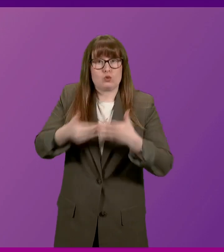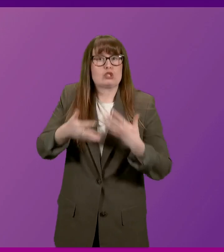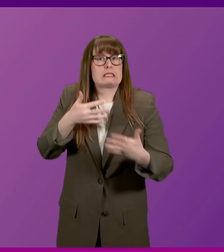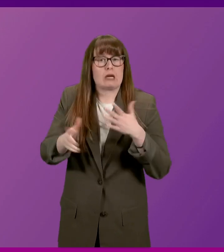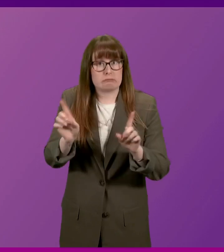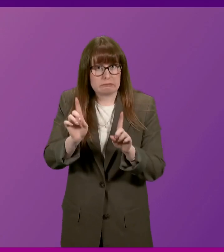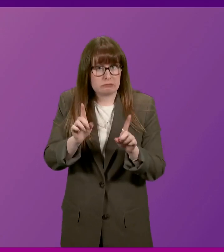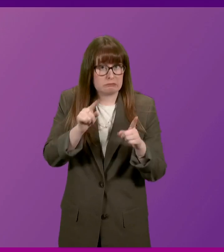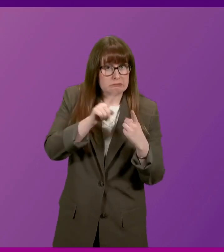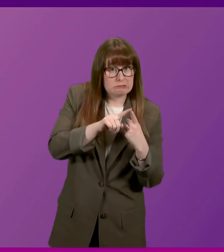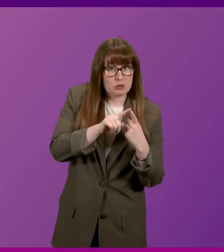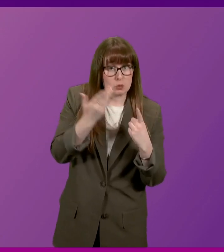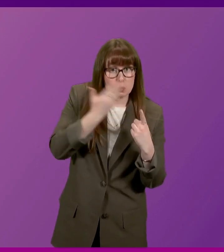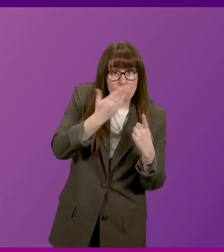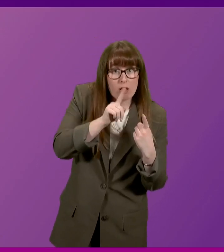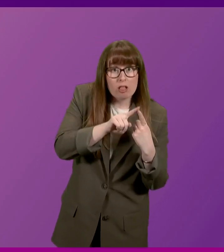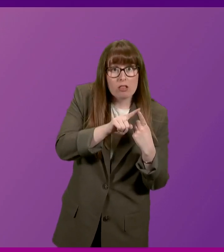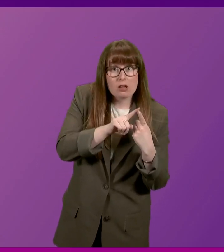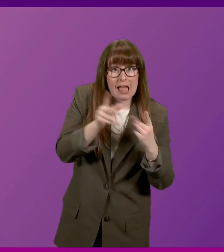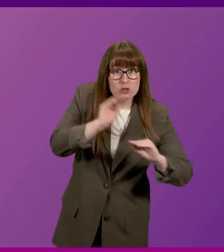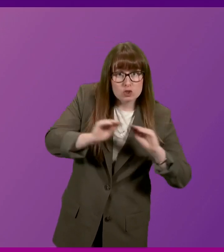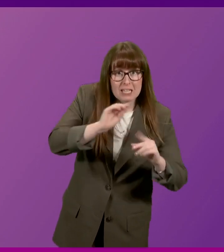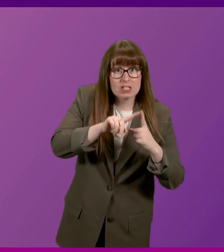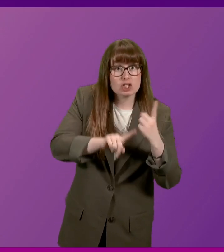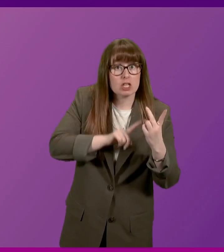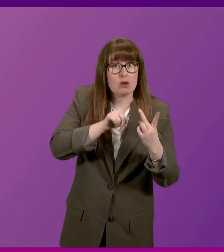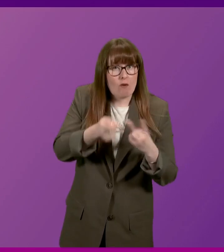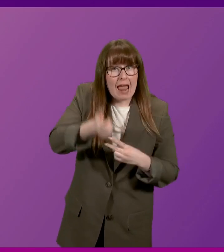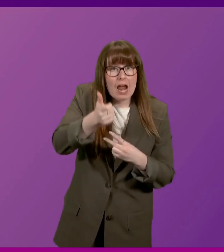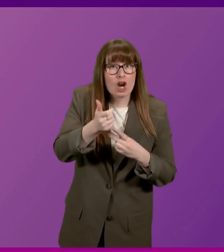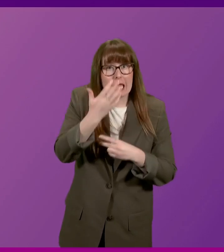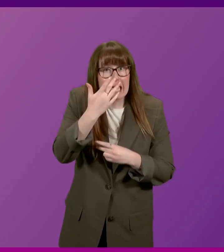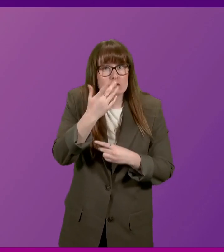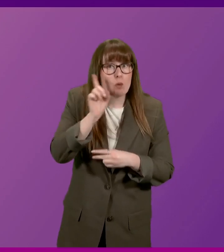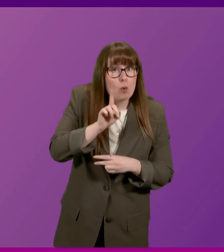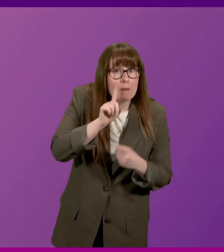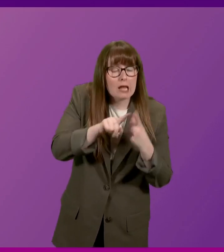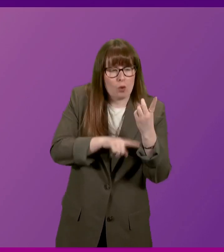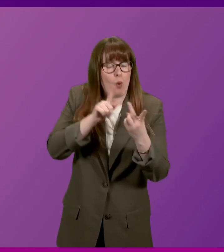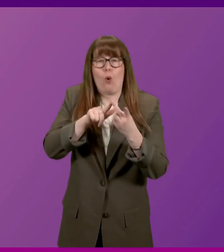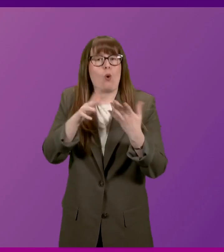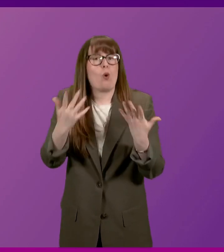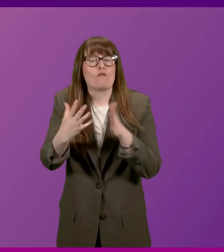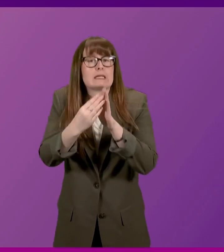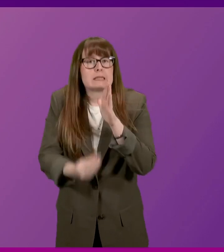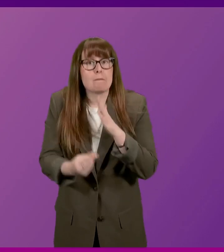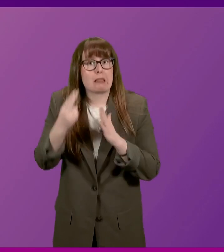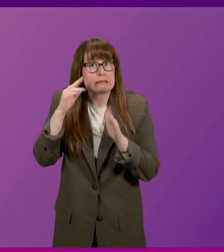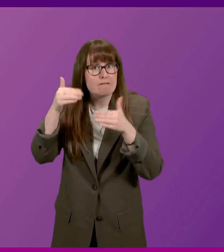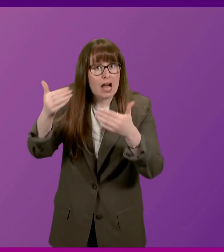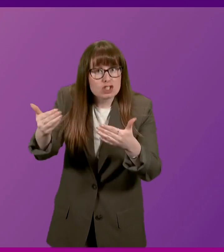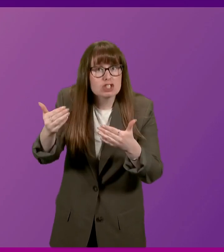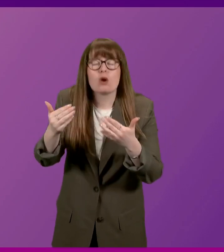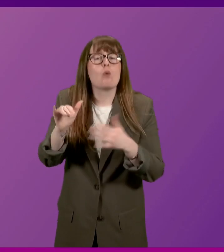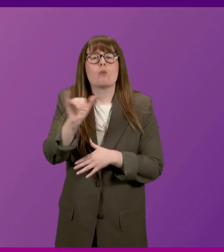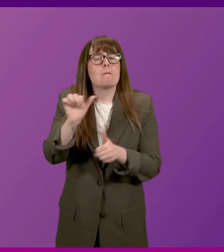Is it through schools and education at an early stage for women? Is it through, for example, Deaf Action? What's